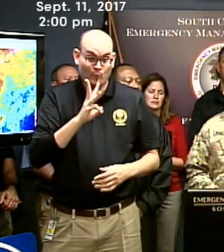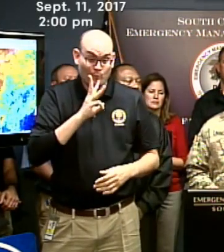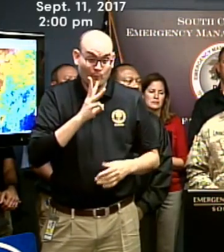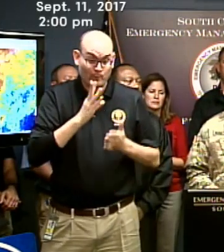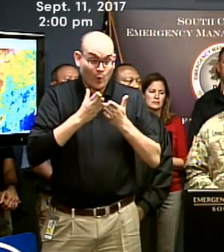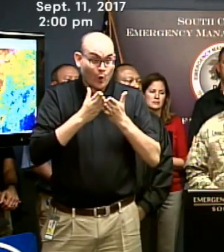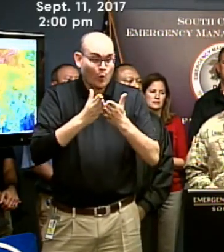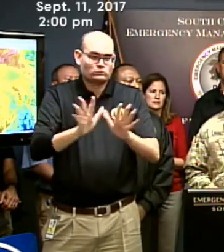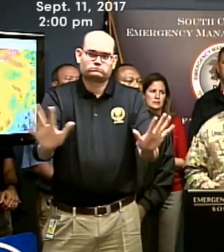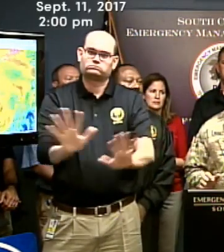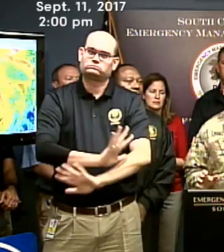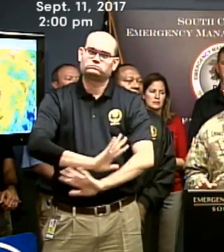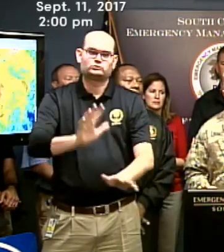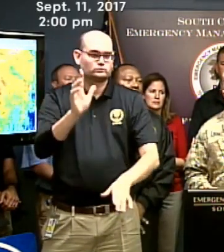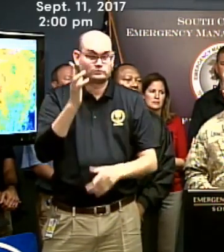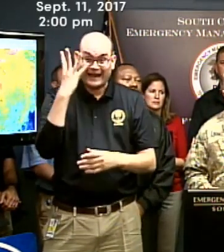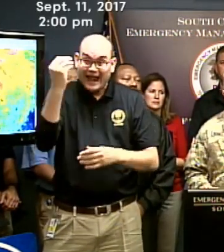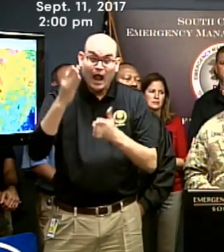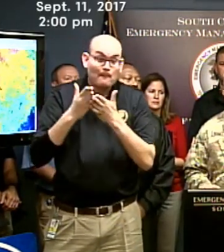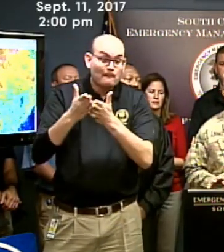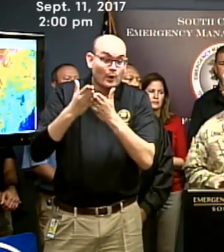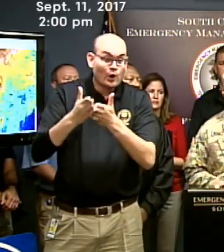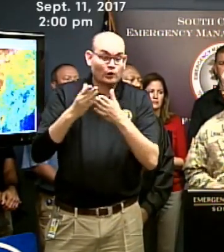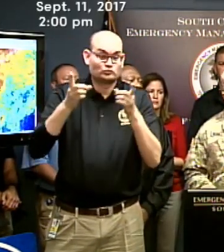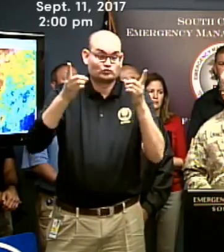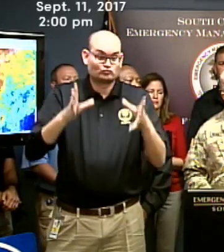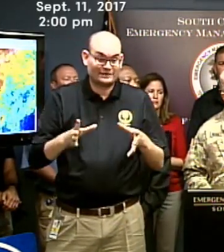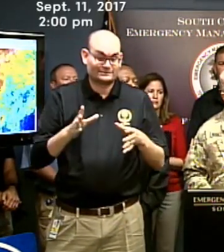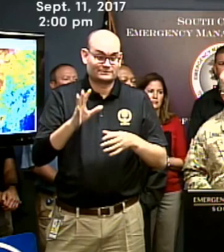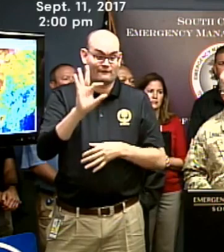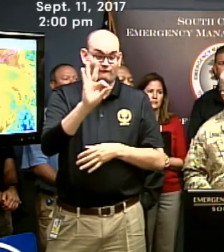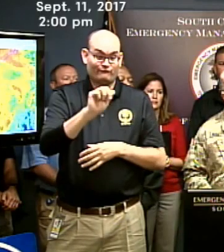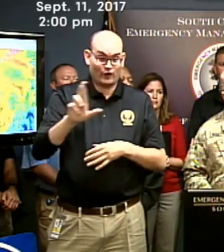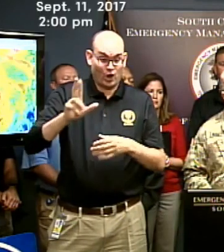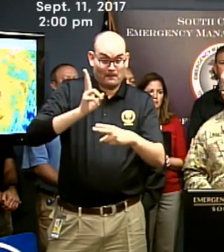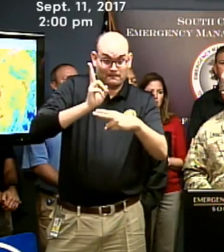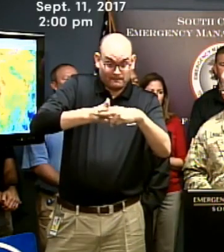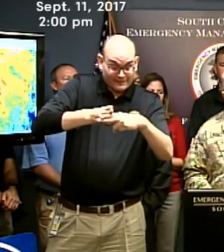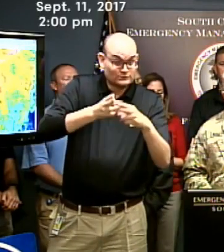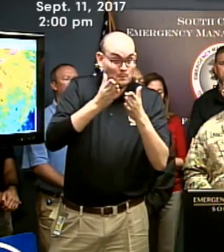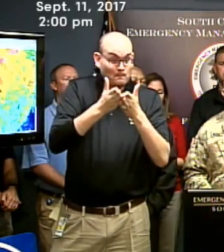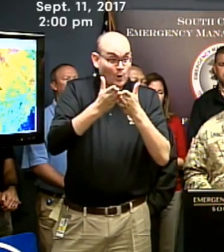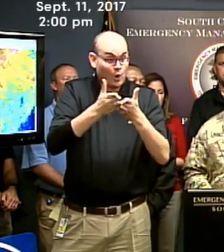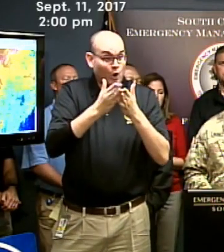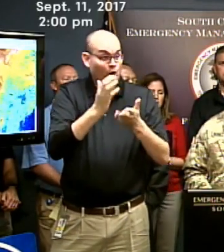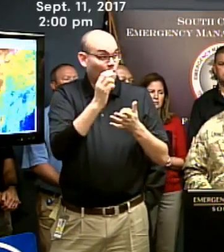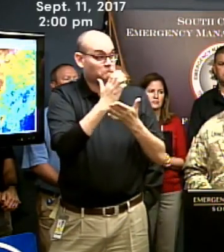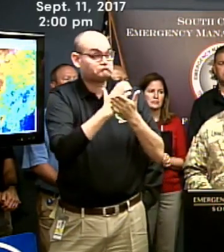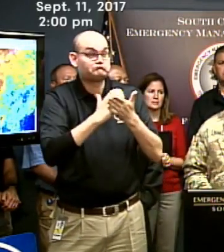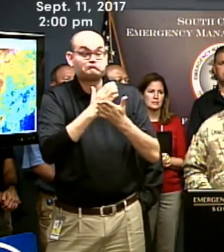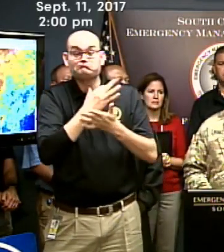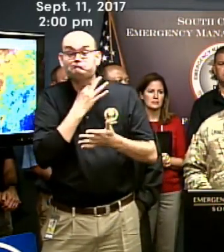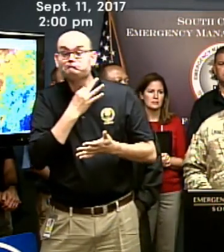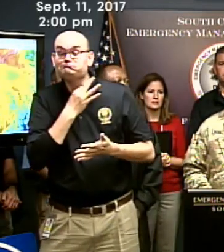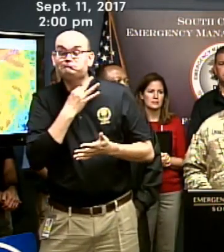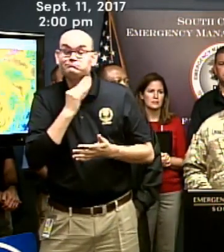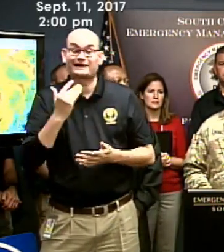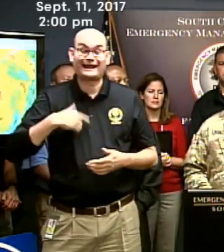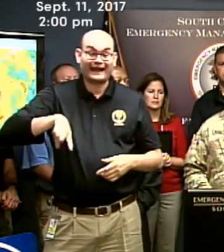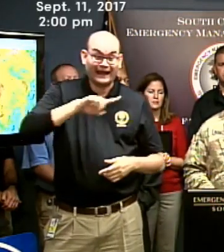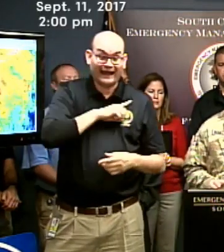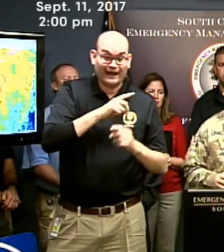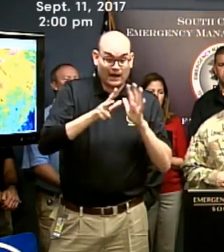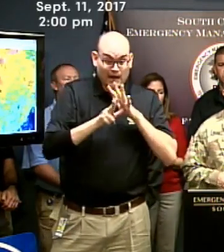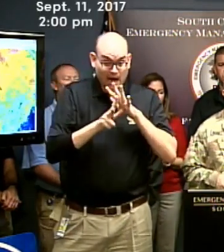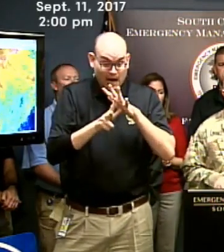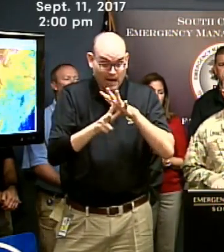Director Farr talked about the aquatic rescue teams. All of our aviation is grounded right now because of winds. Director